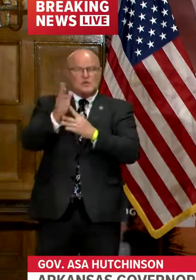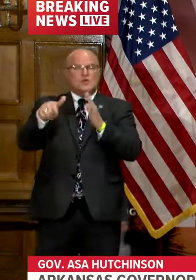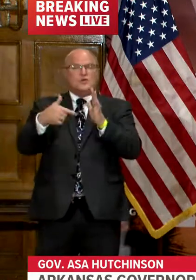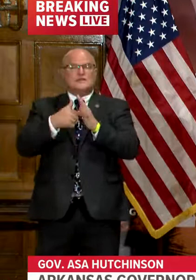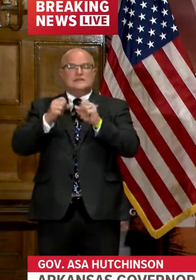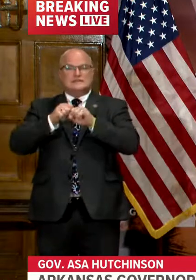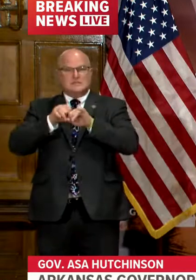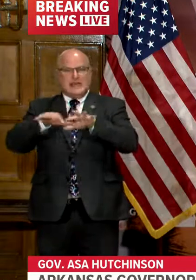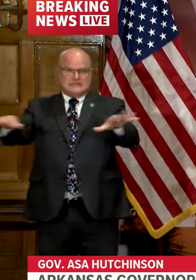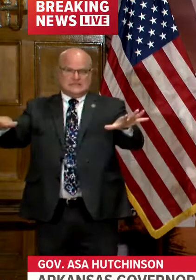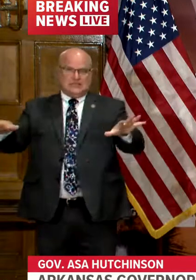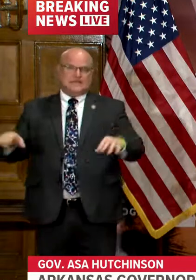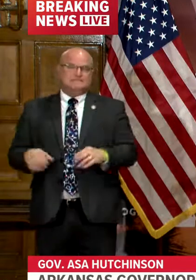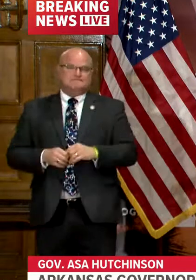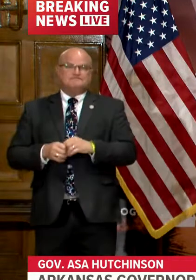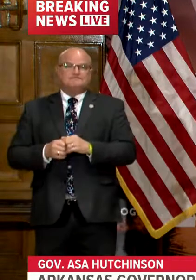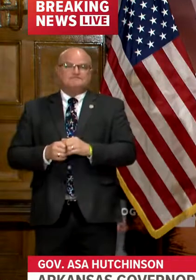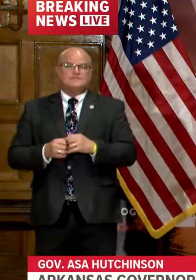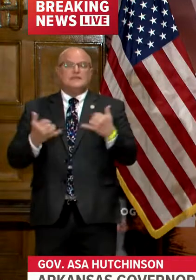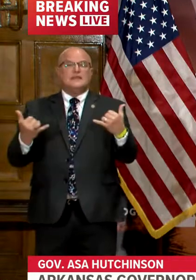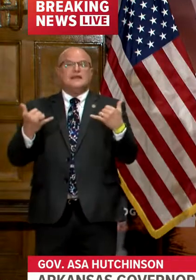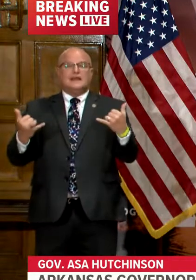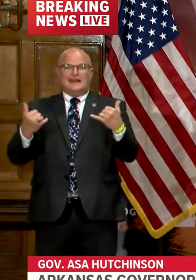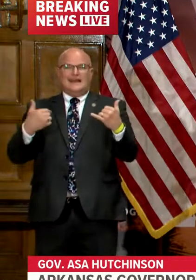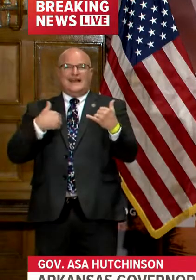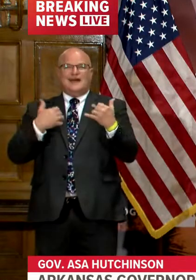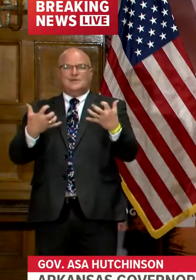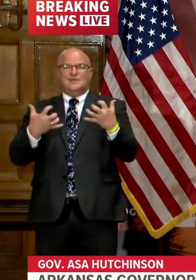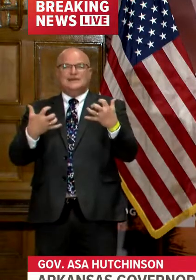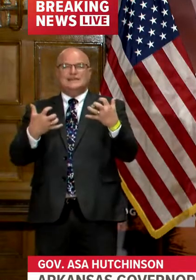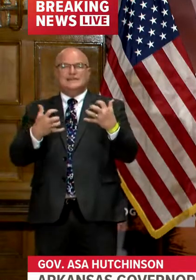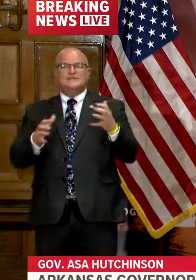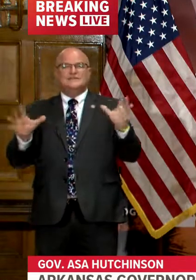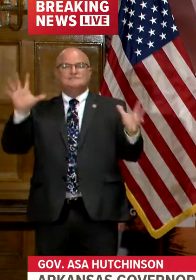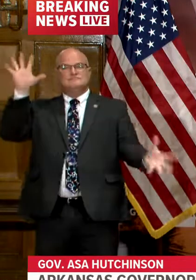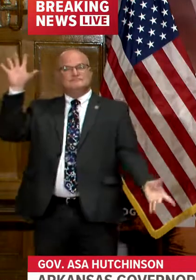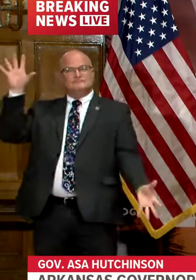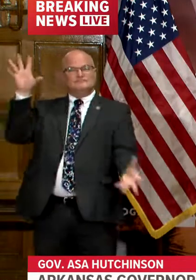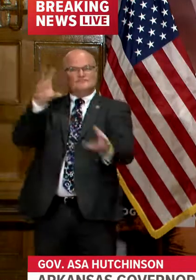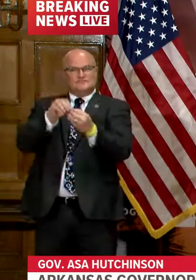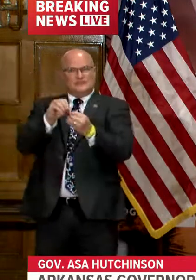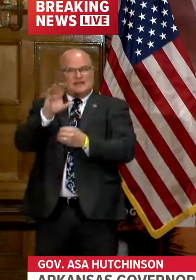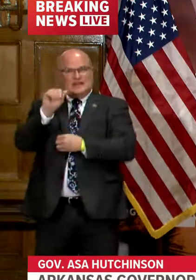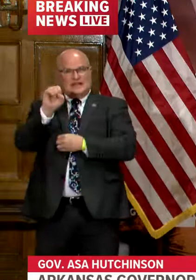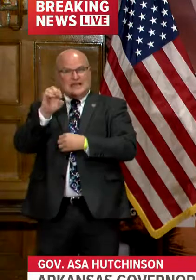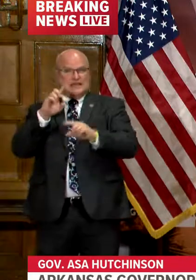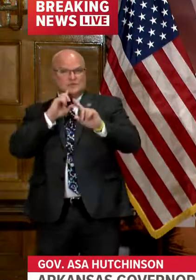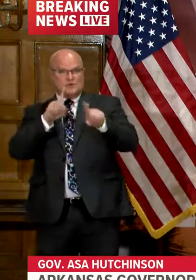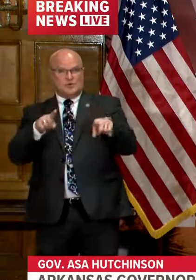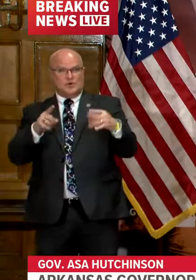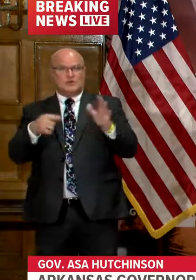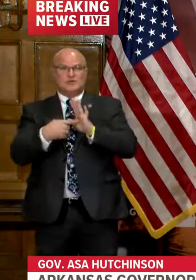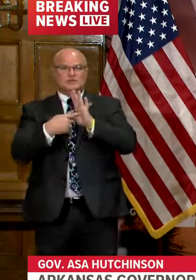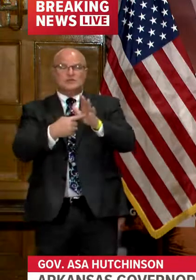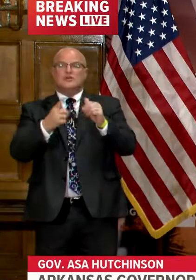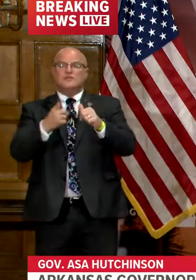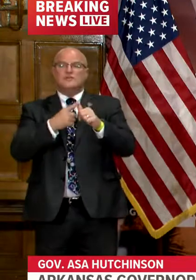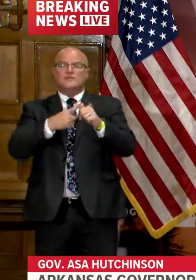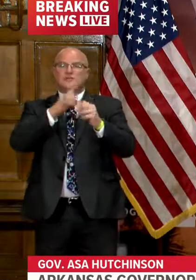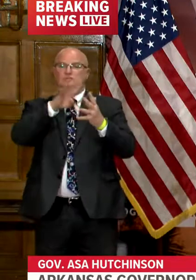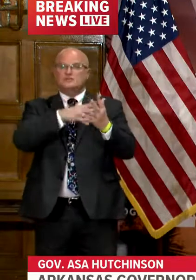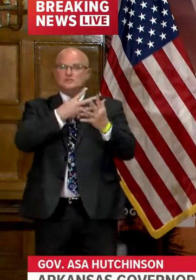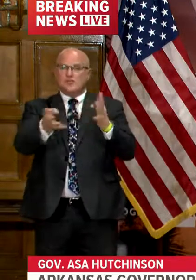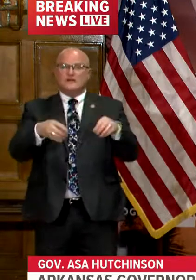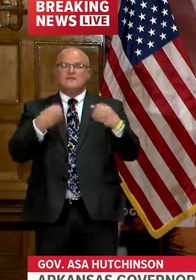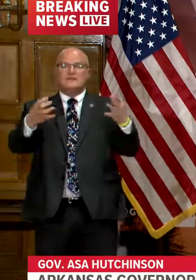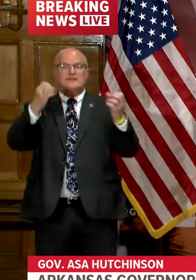this pandemic. First, I want to give the overall case report for today. So if you could show the first graph, it'll